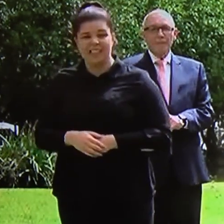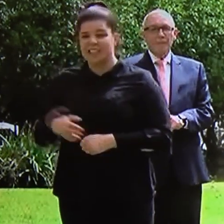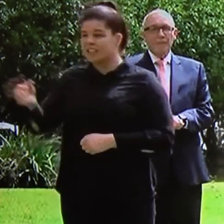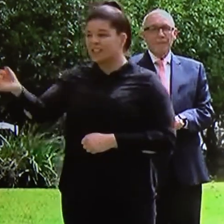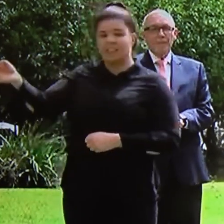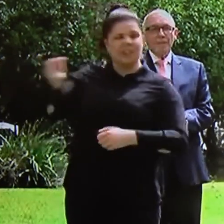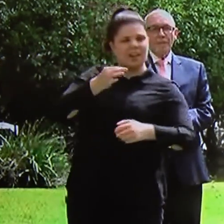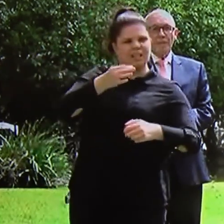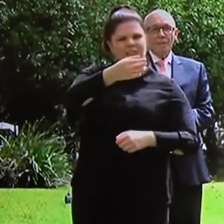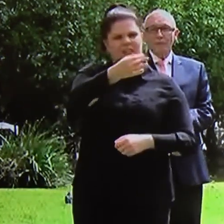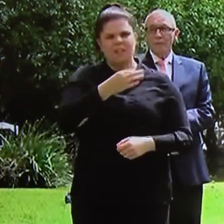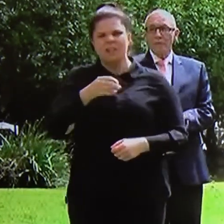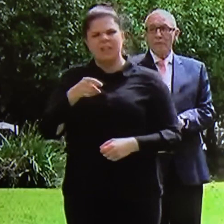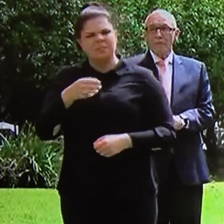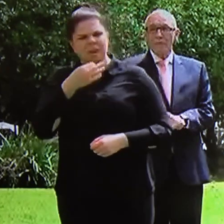Sorry.